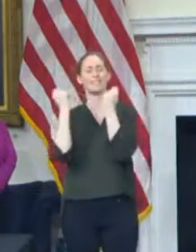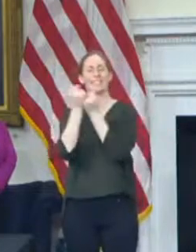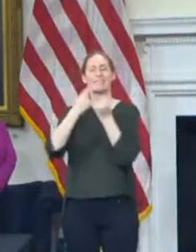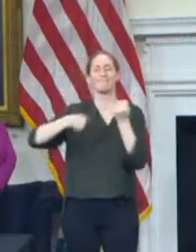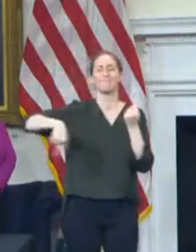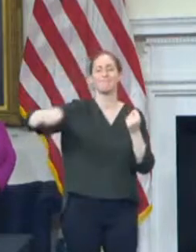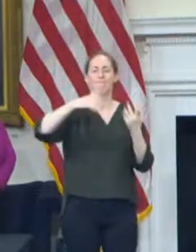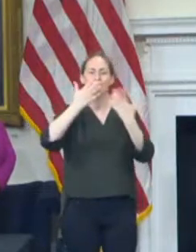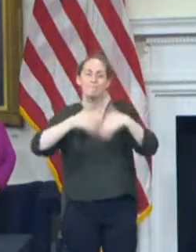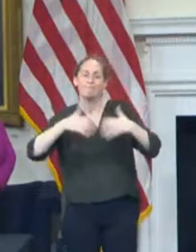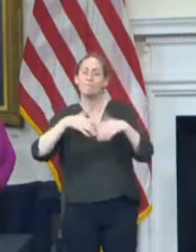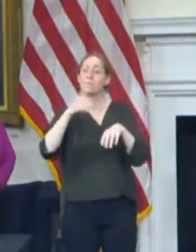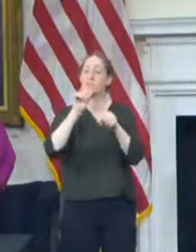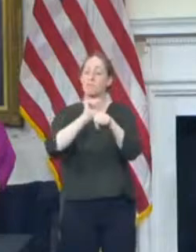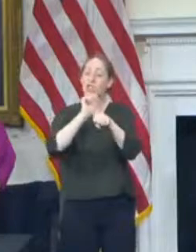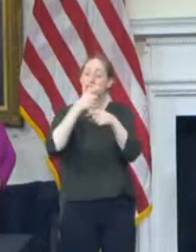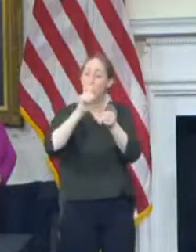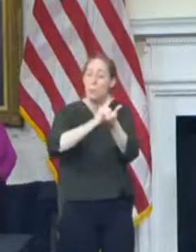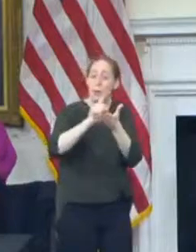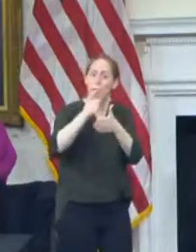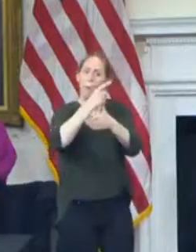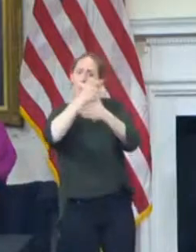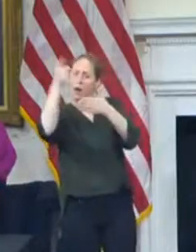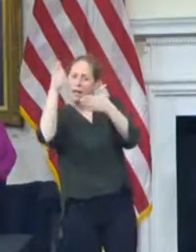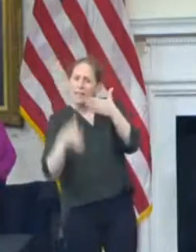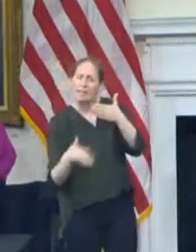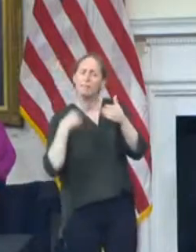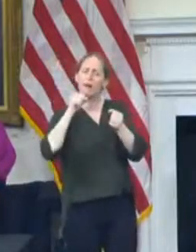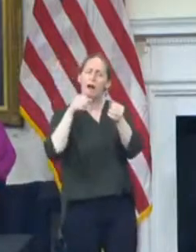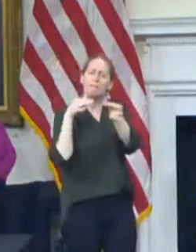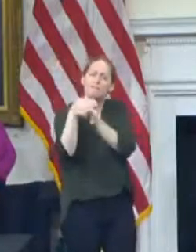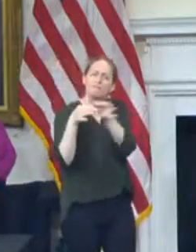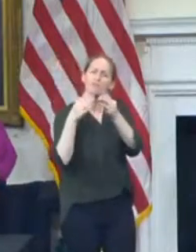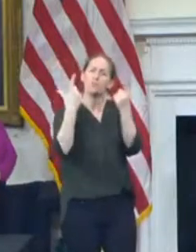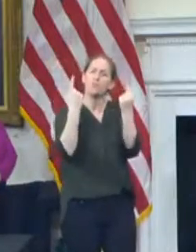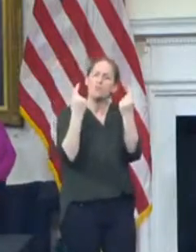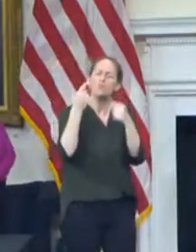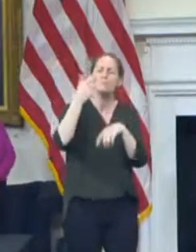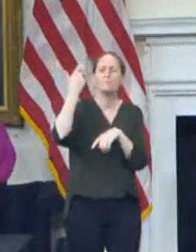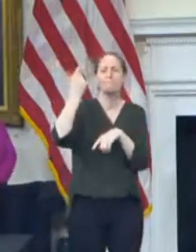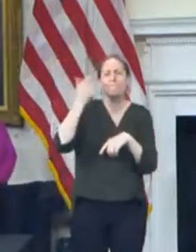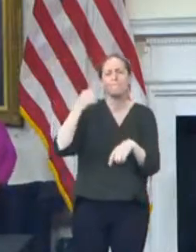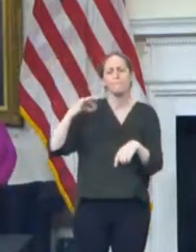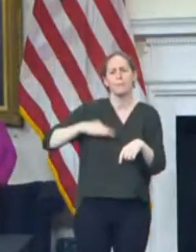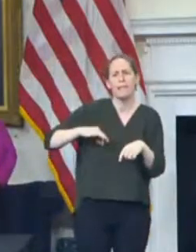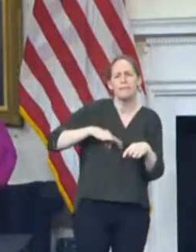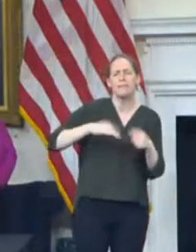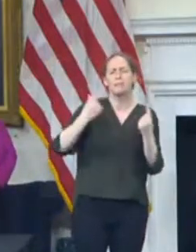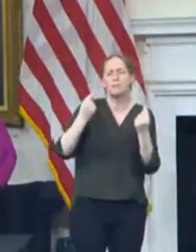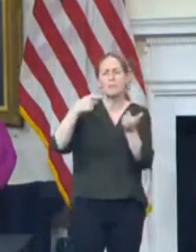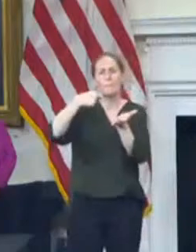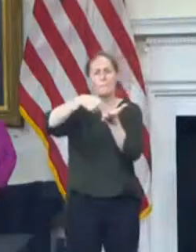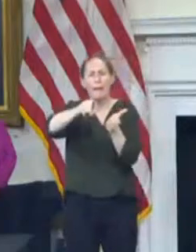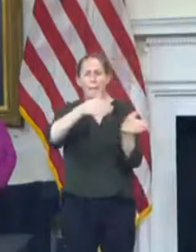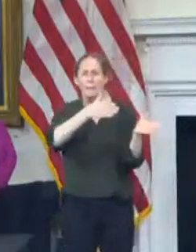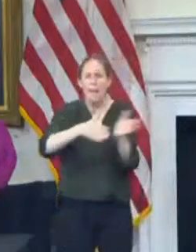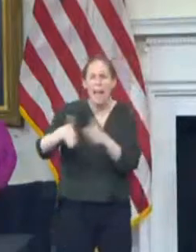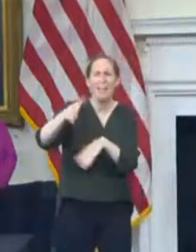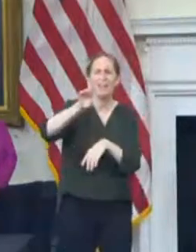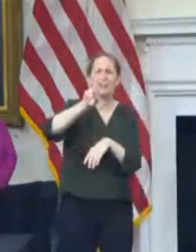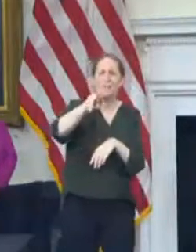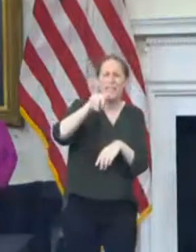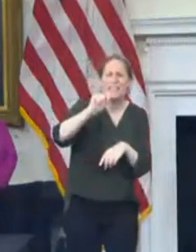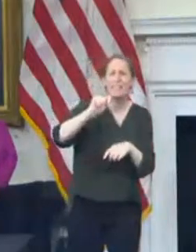operations specifically to assist in managing the increase in SNAP benefit requests and energy assistance